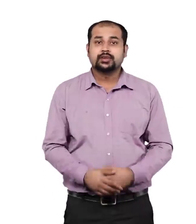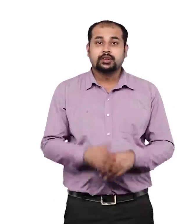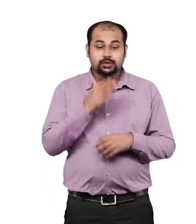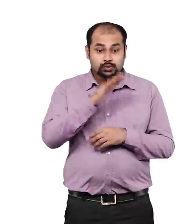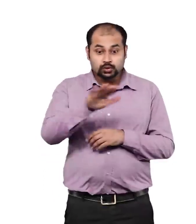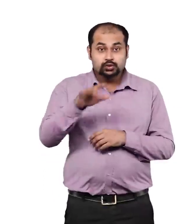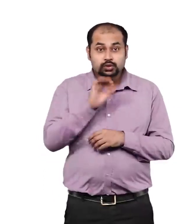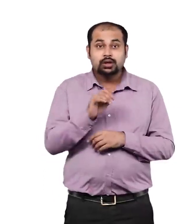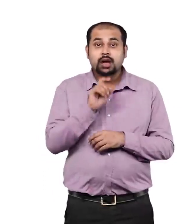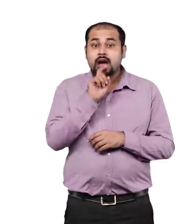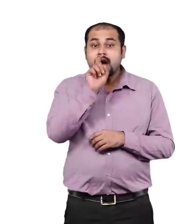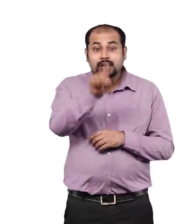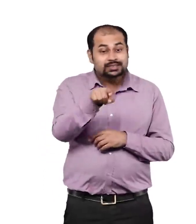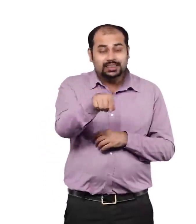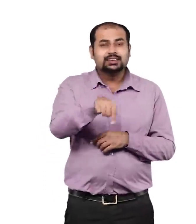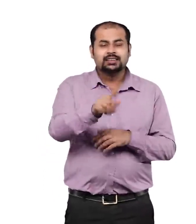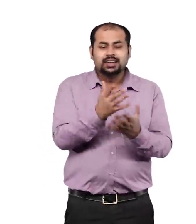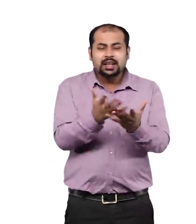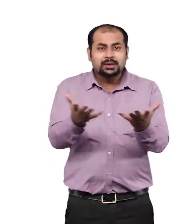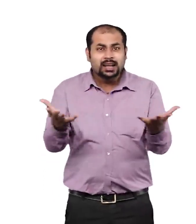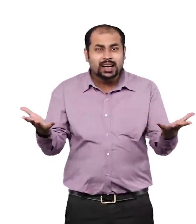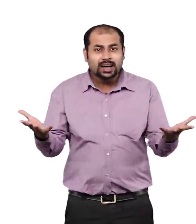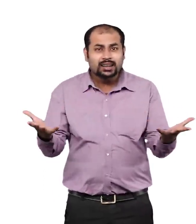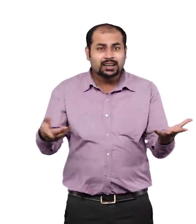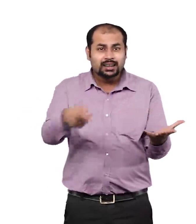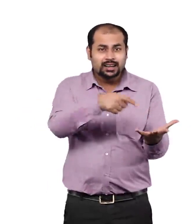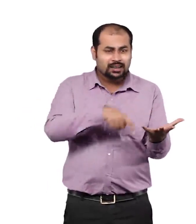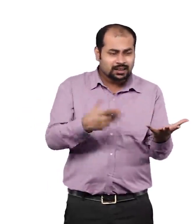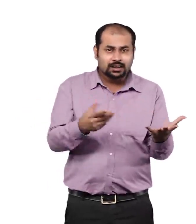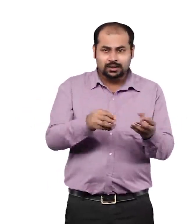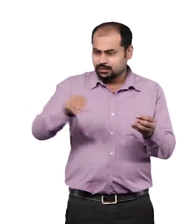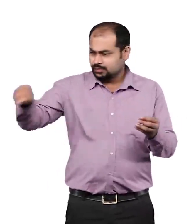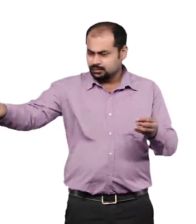Ask children to take an object and measure it using different units.